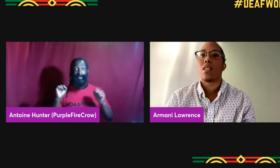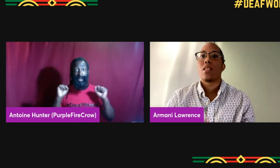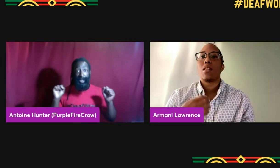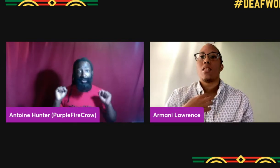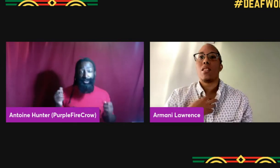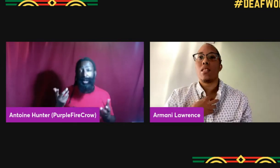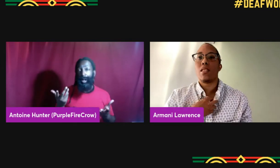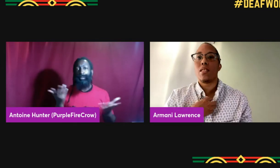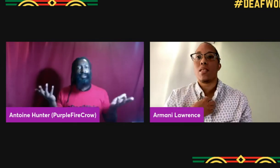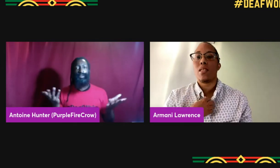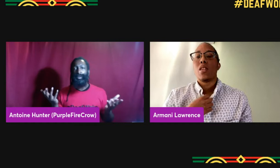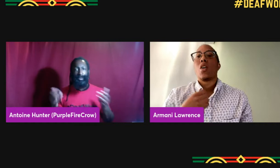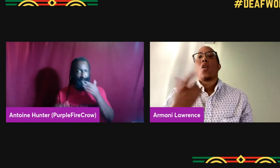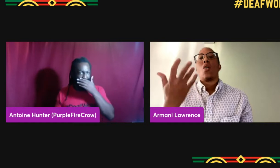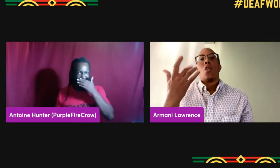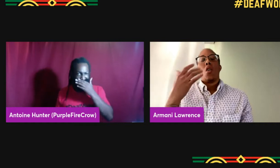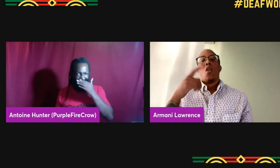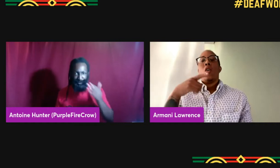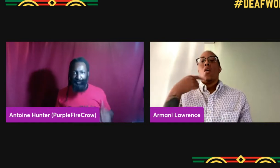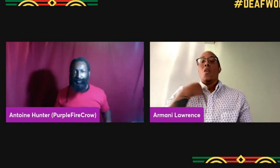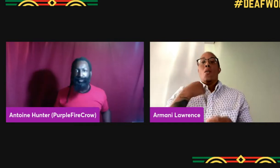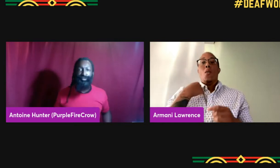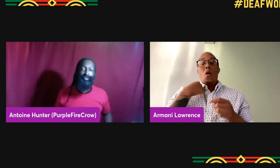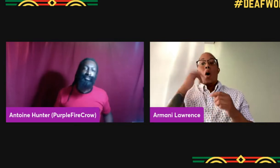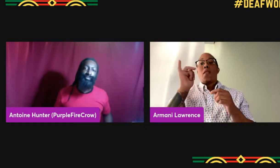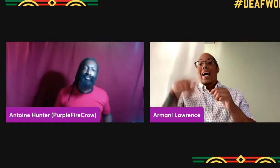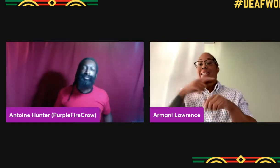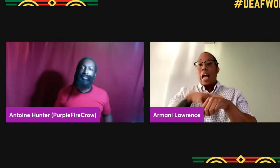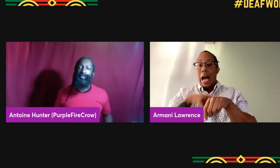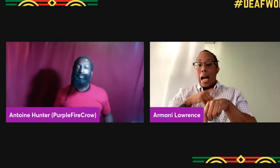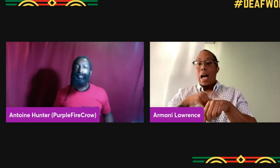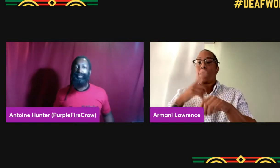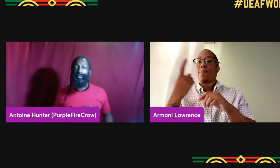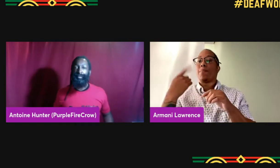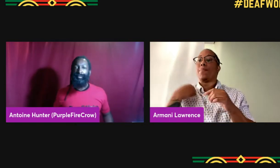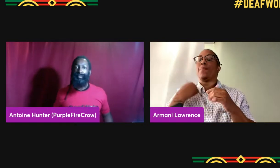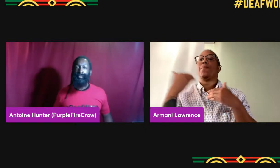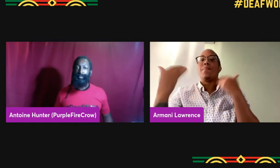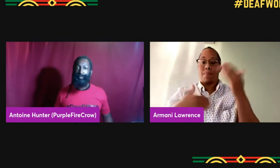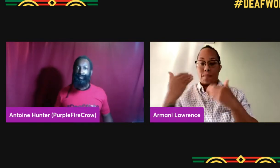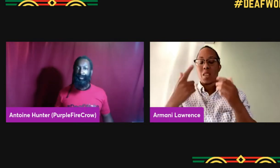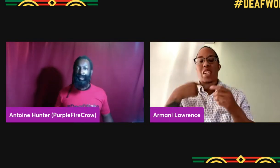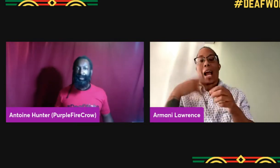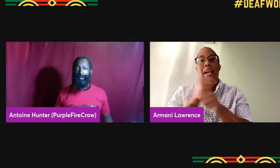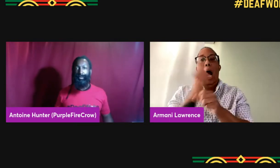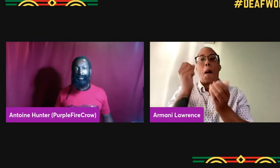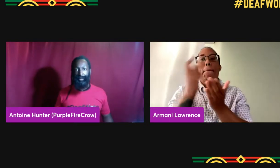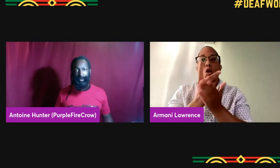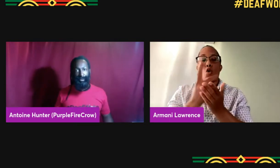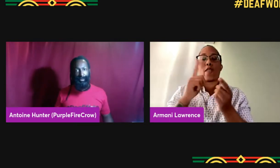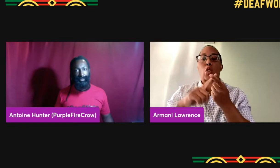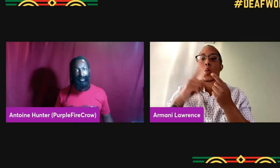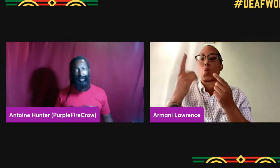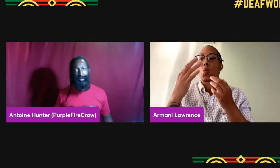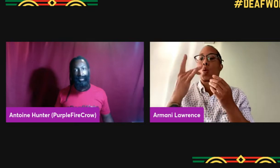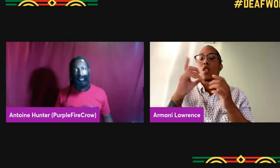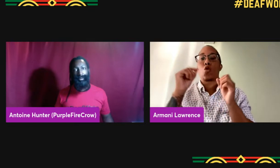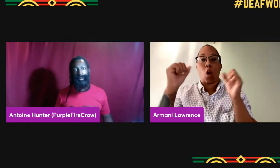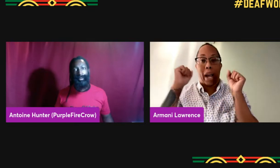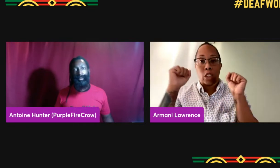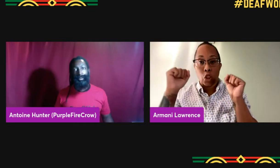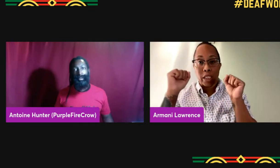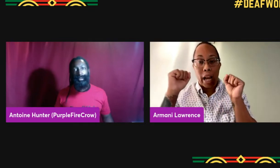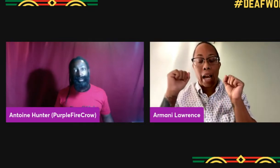Did you get the opportunity to sleep in more? Were you able to exercise? You know, at that time, initially, I